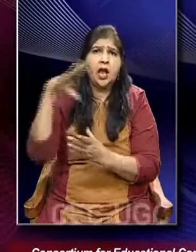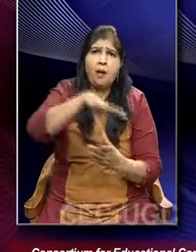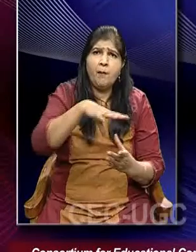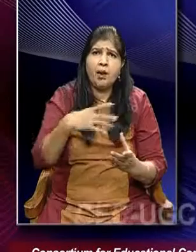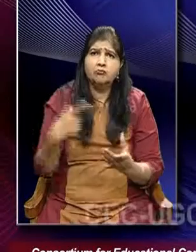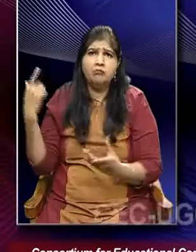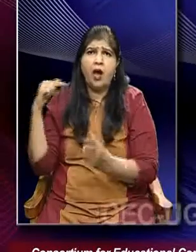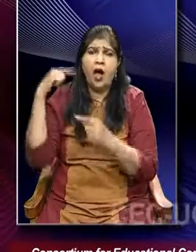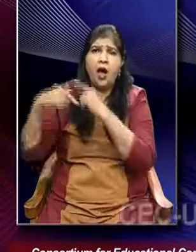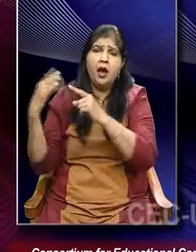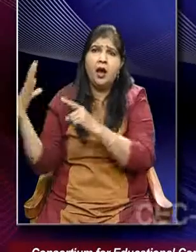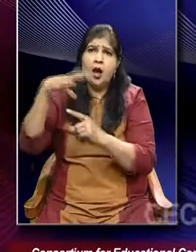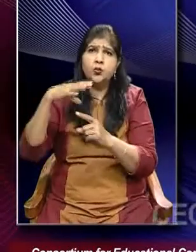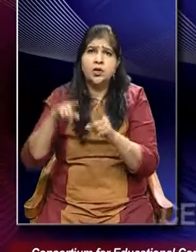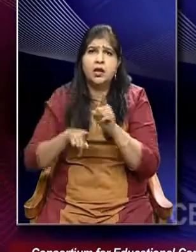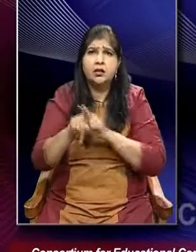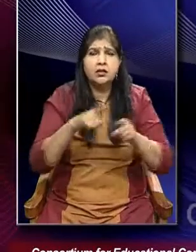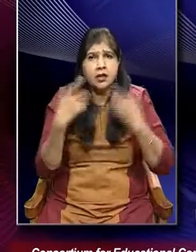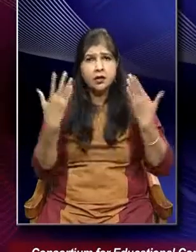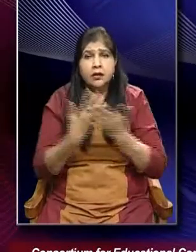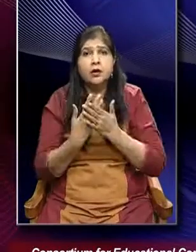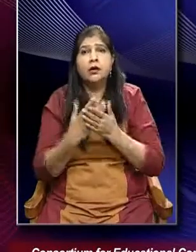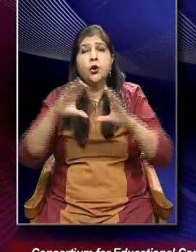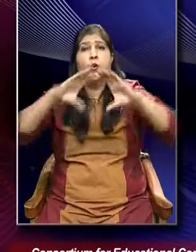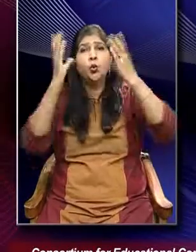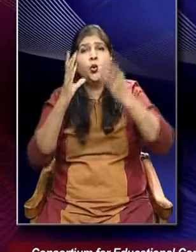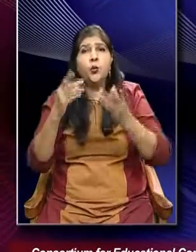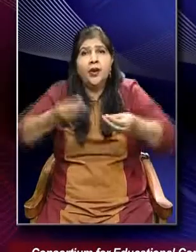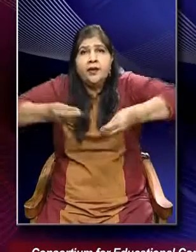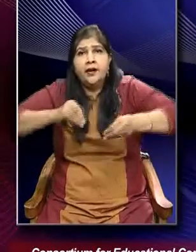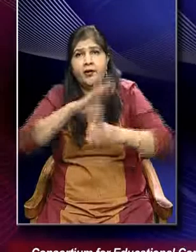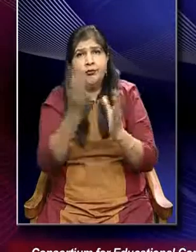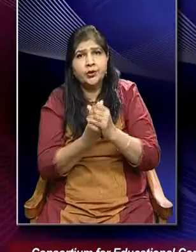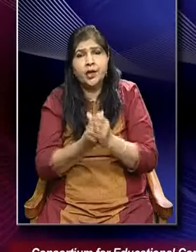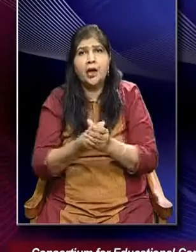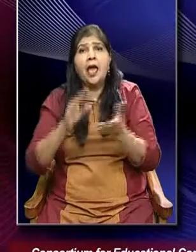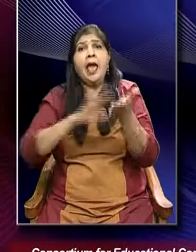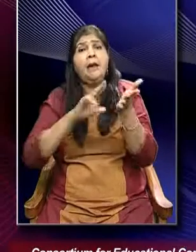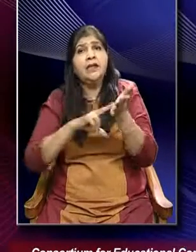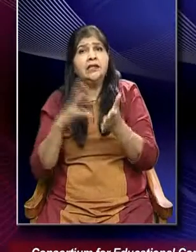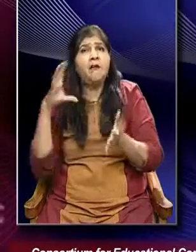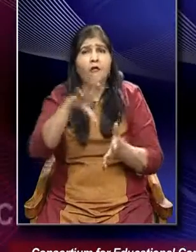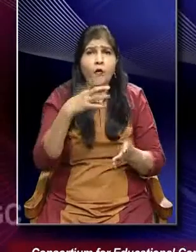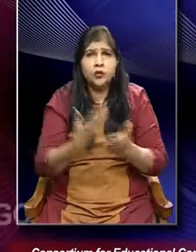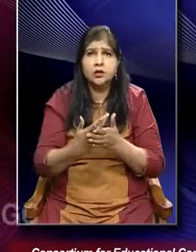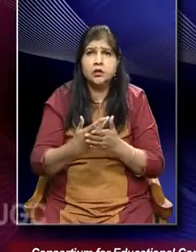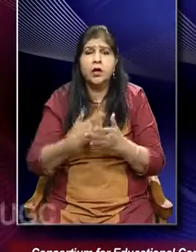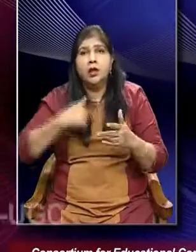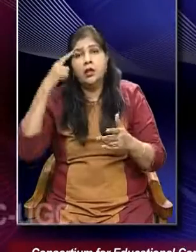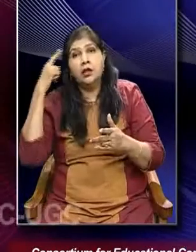impact by the market, global trade forces, multinational companies on